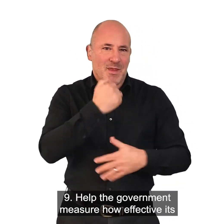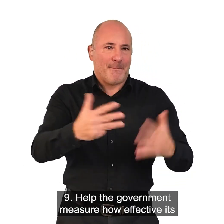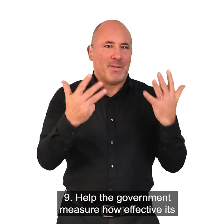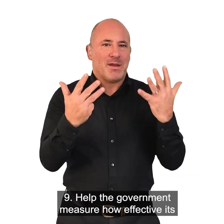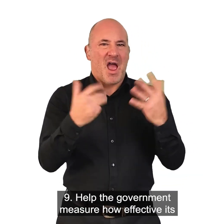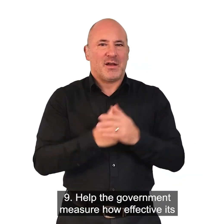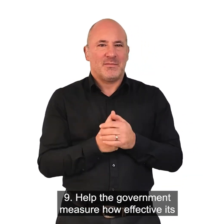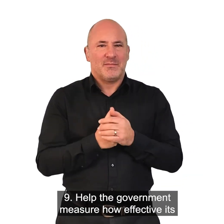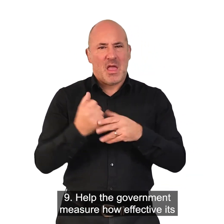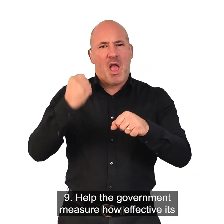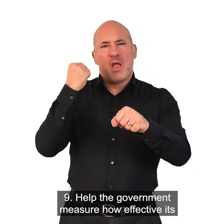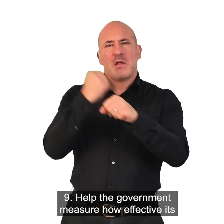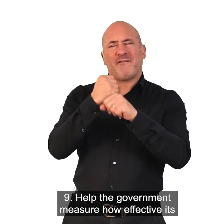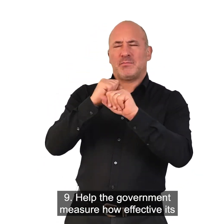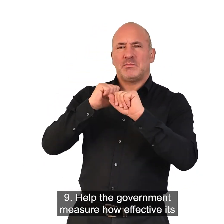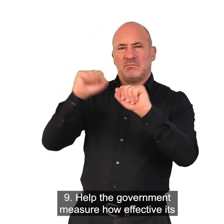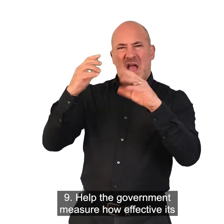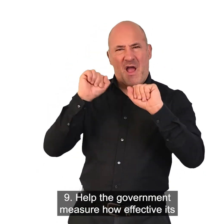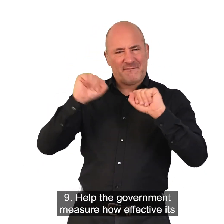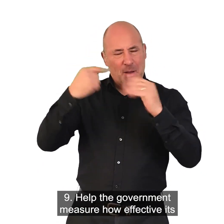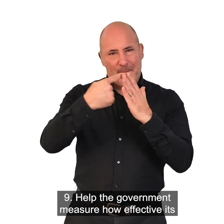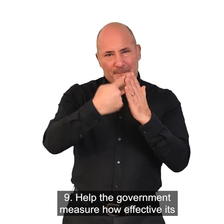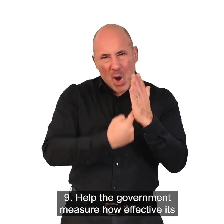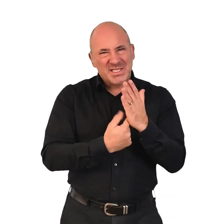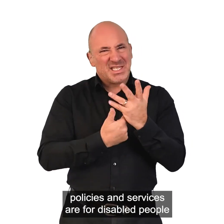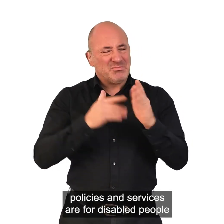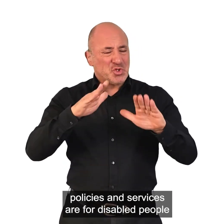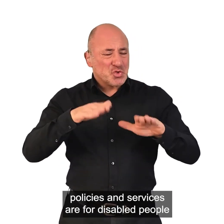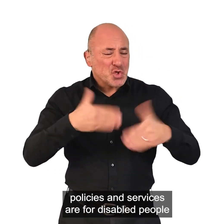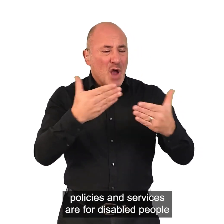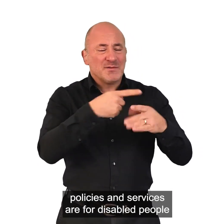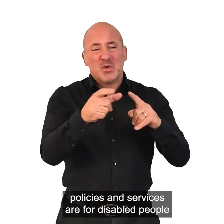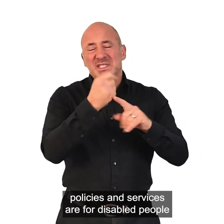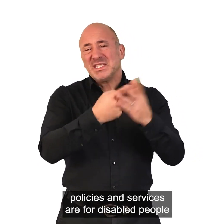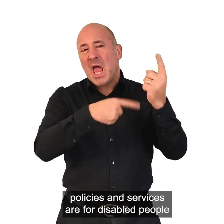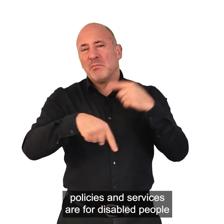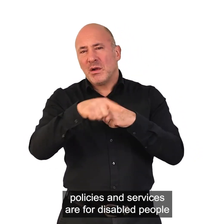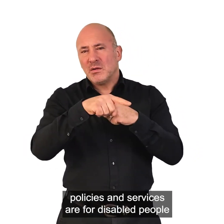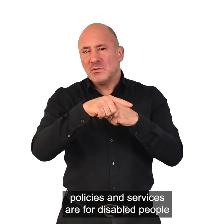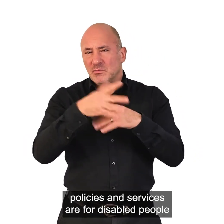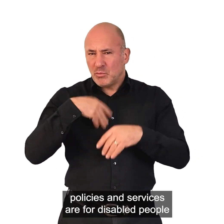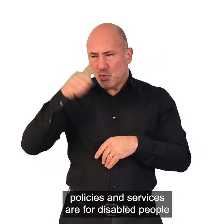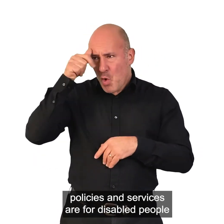9. Help the government measure how effective its policies and services are for disabled people.